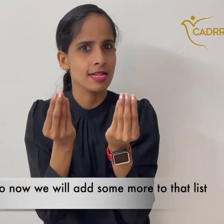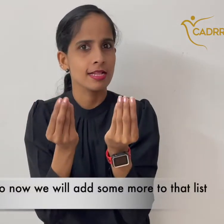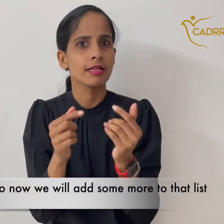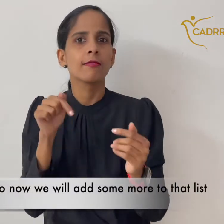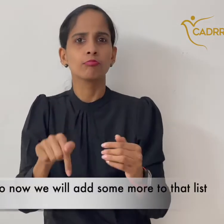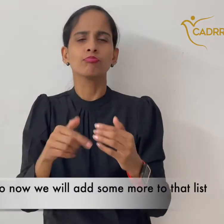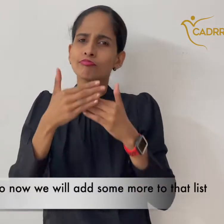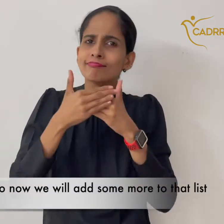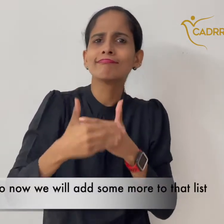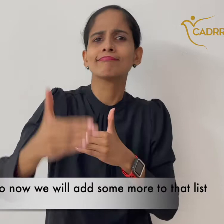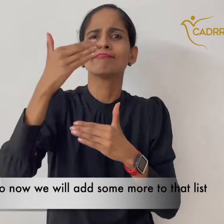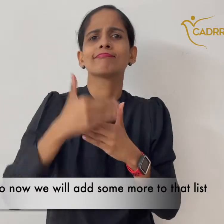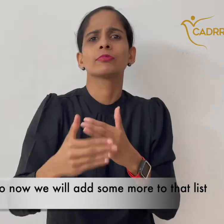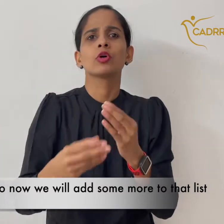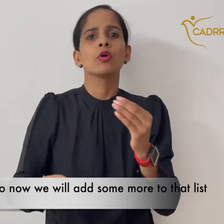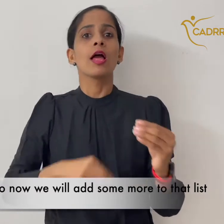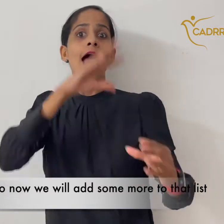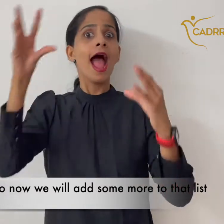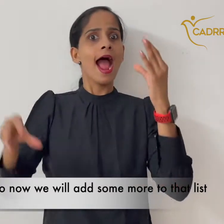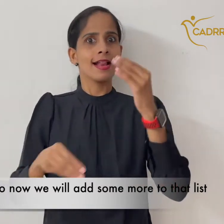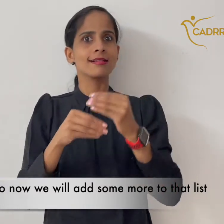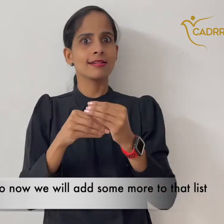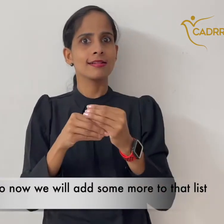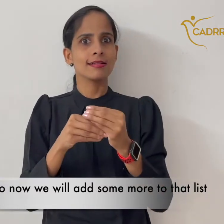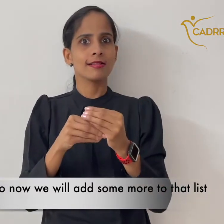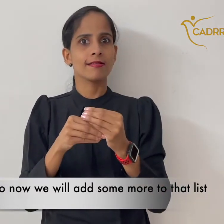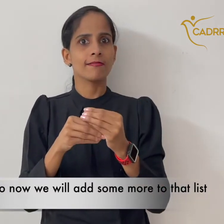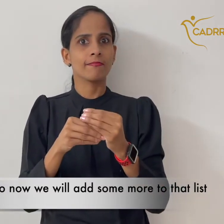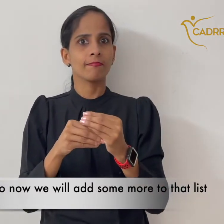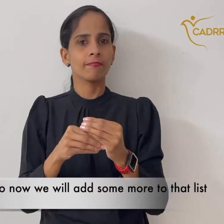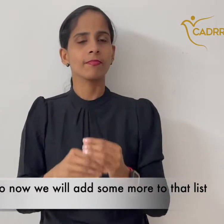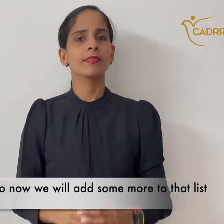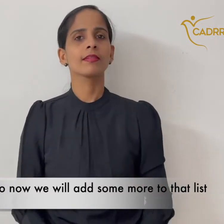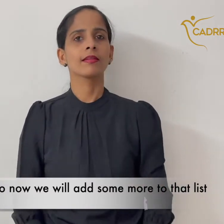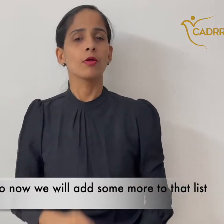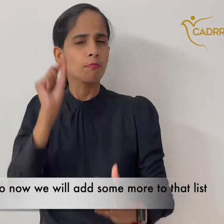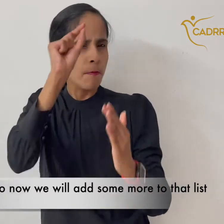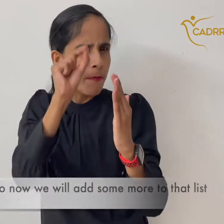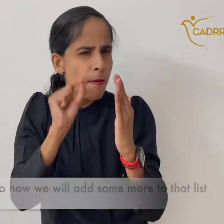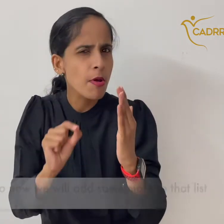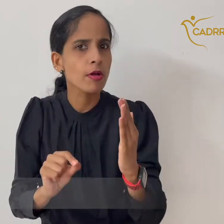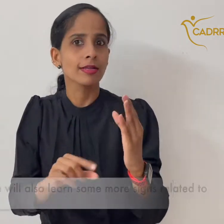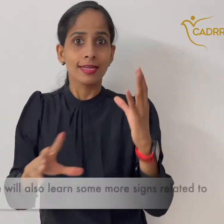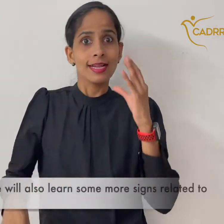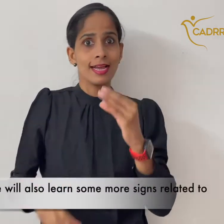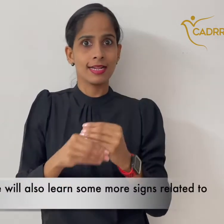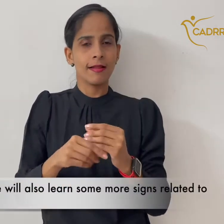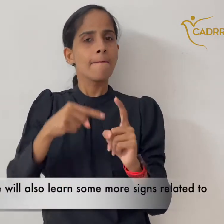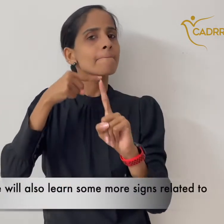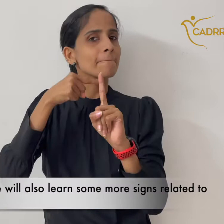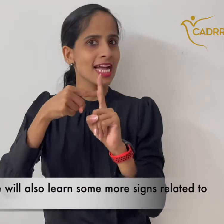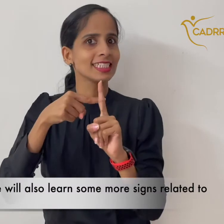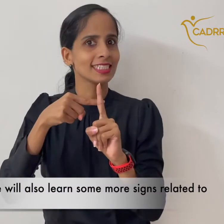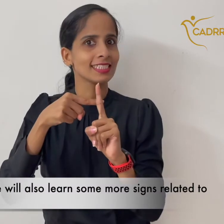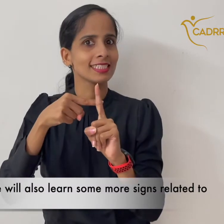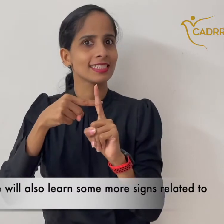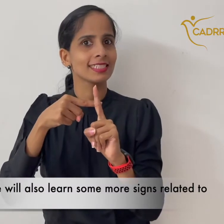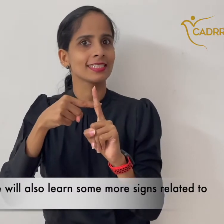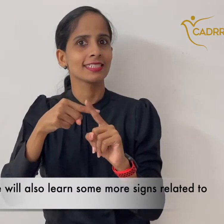So now we will add some more to that list of pointers. Plus,